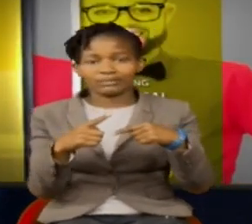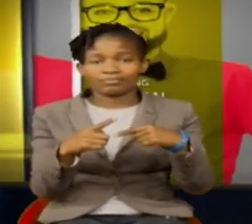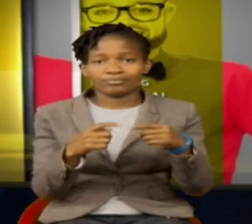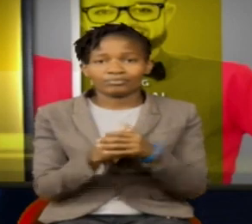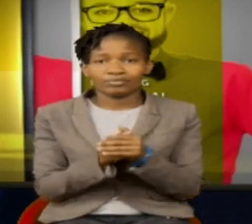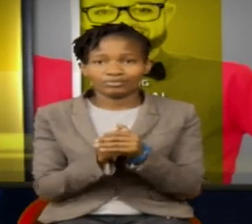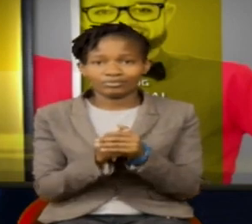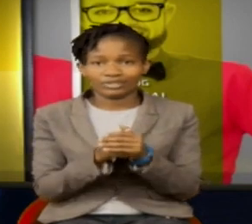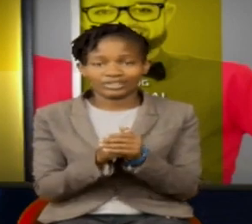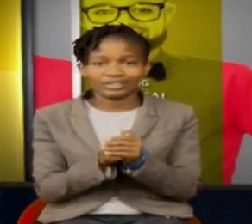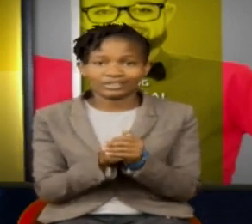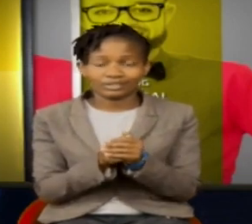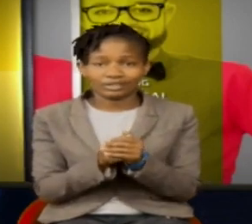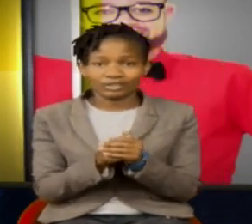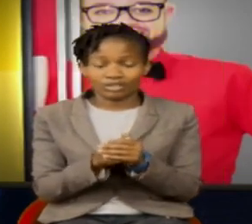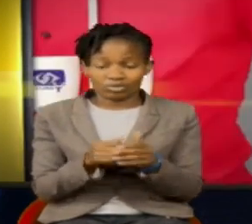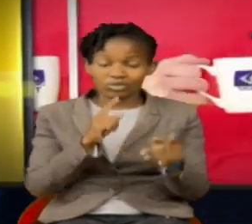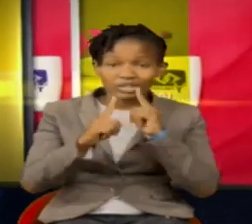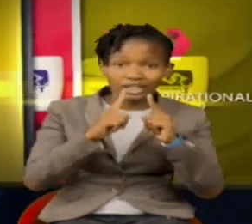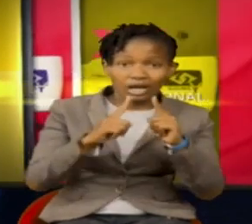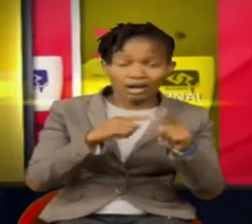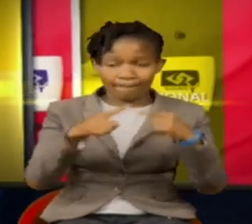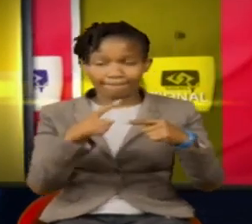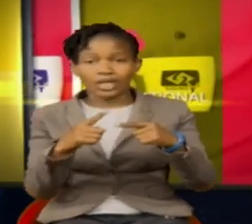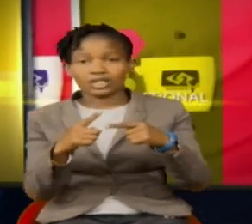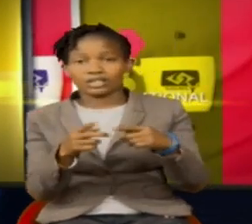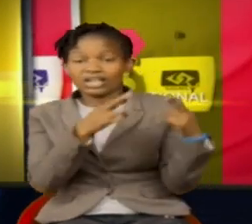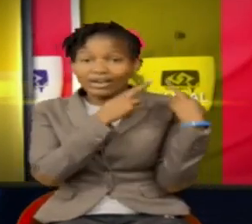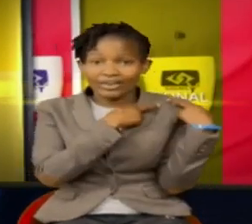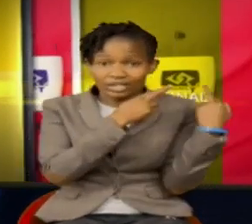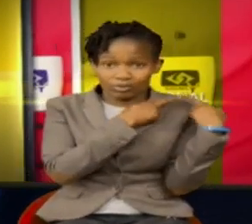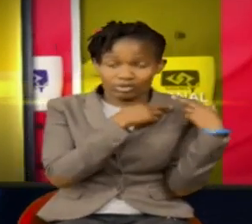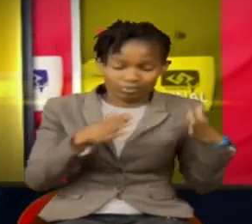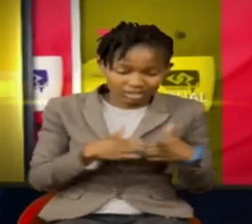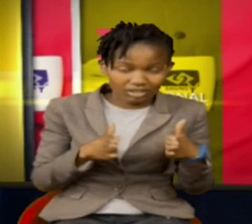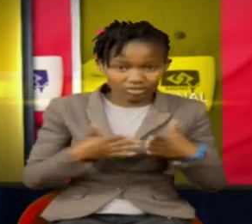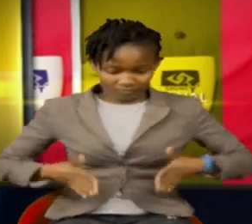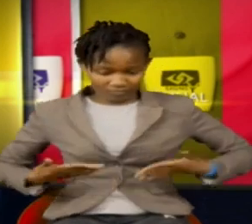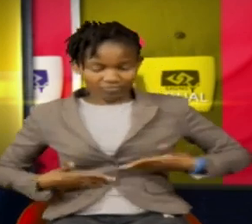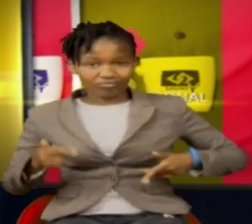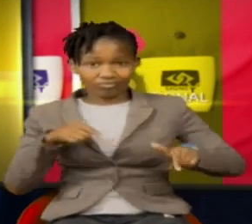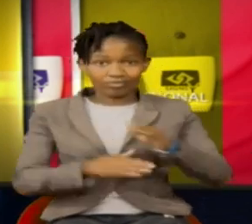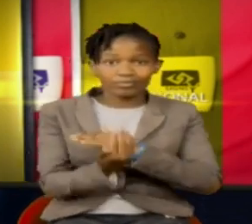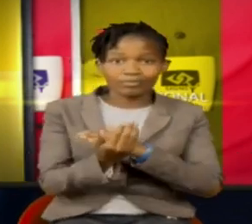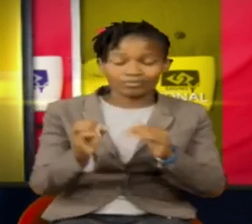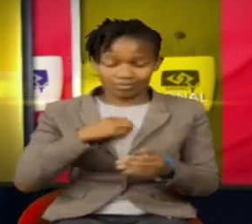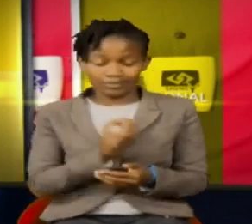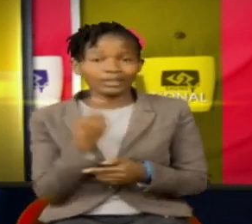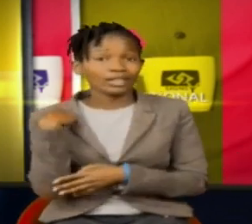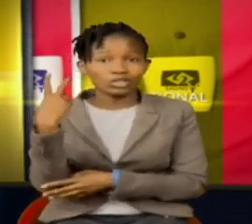it irresponsible or responsible? Responsible. Responsible sexual behavior. That's what we're talking about this morning. Remember that our SMS line